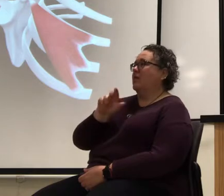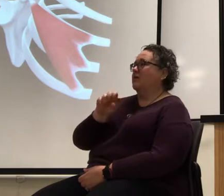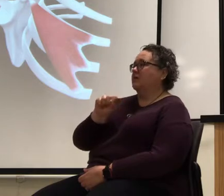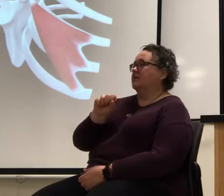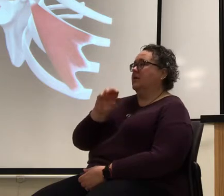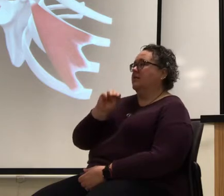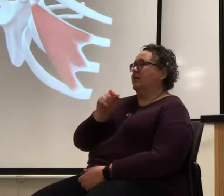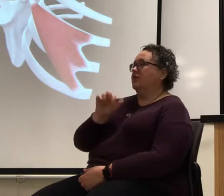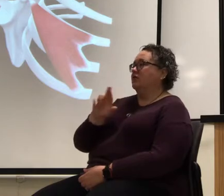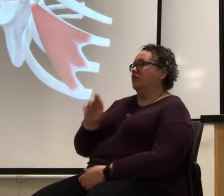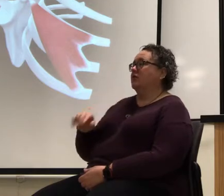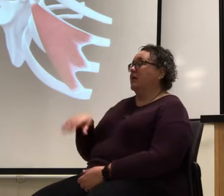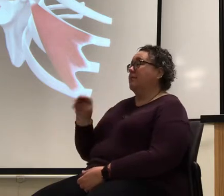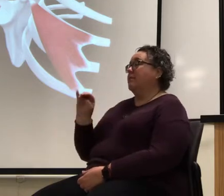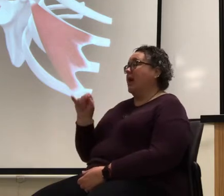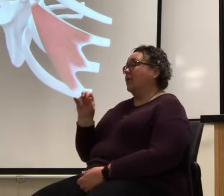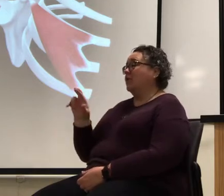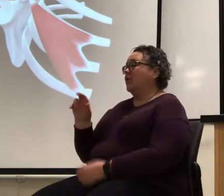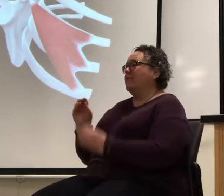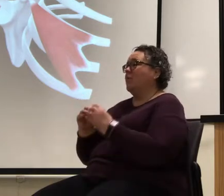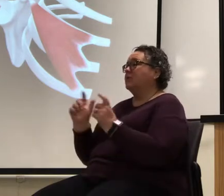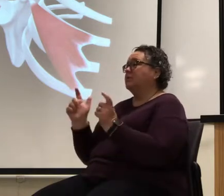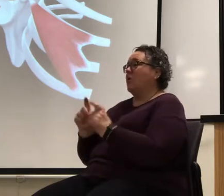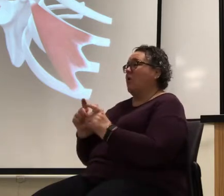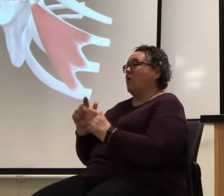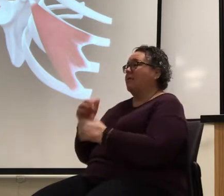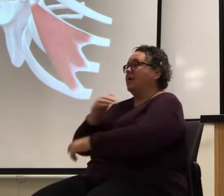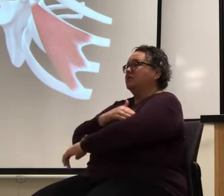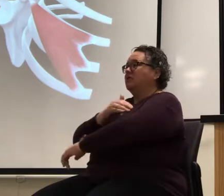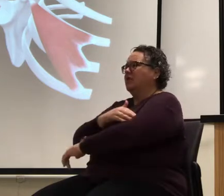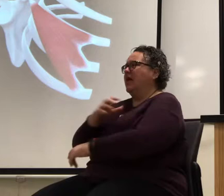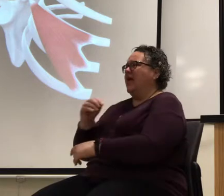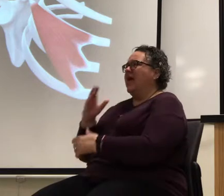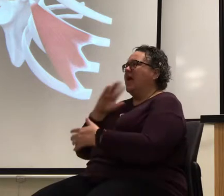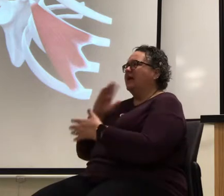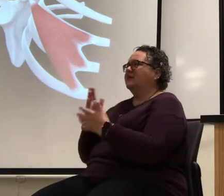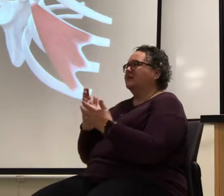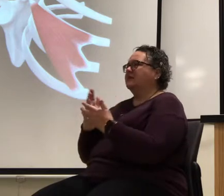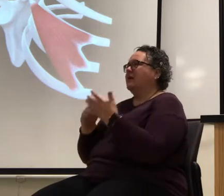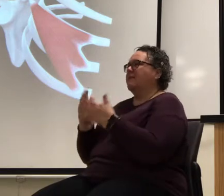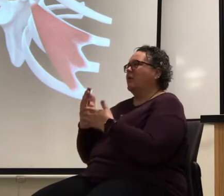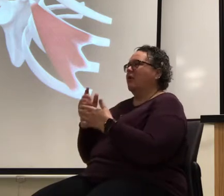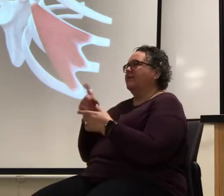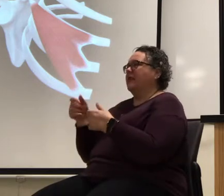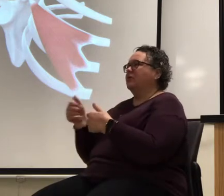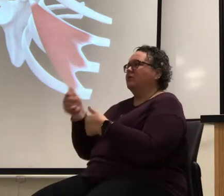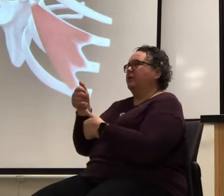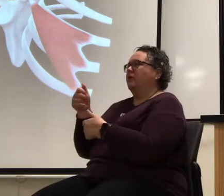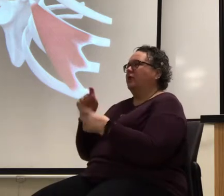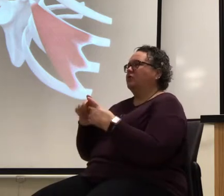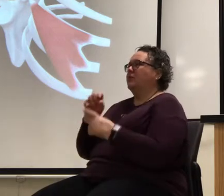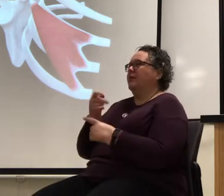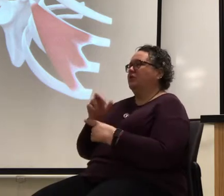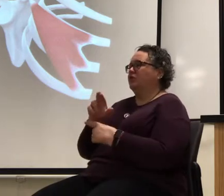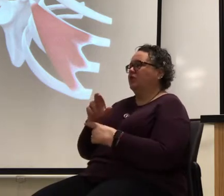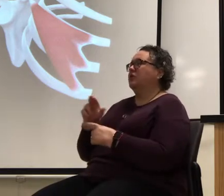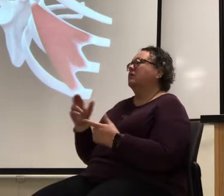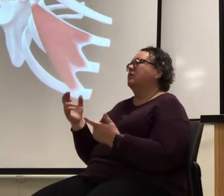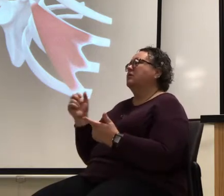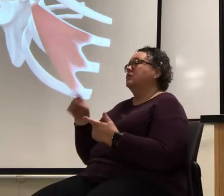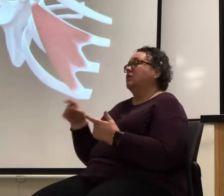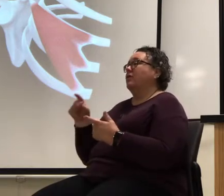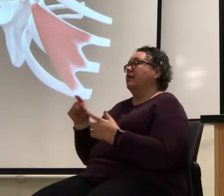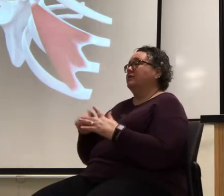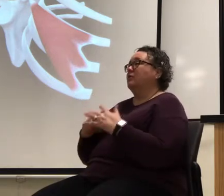Minor is a smaller muscle, and there usually some aspect of it is superior to the major. Okay, so this muscle originates on ribs